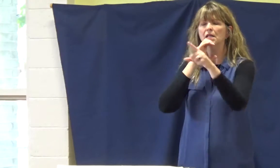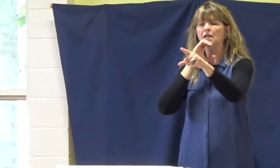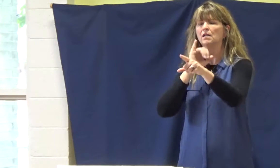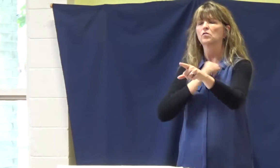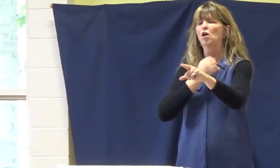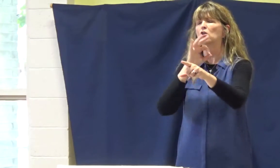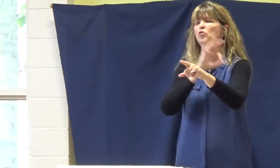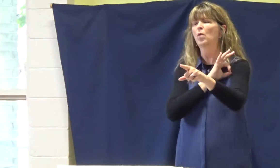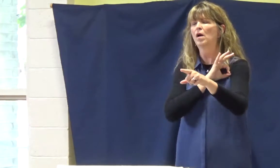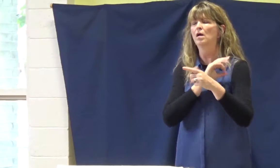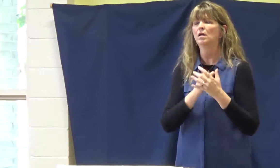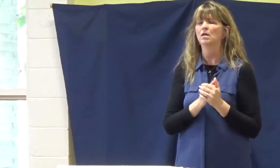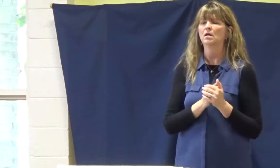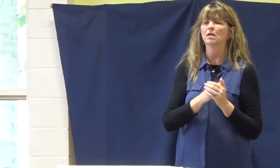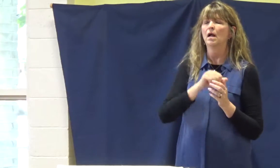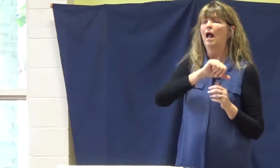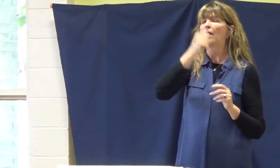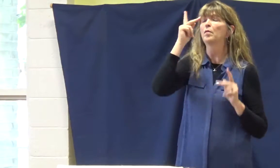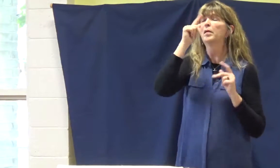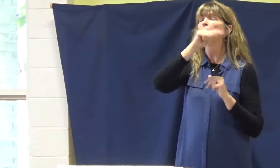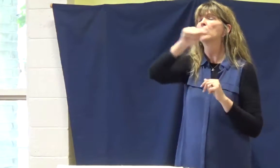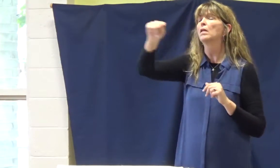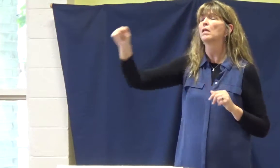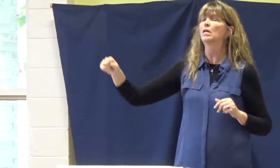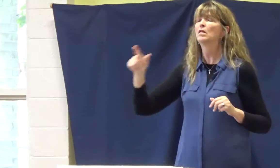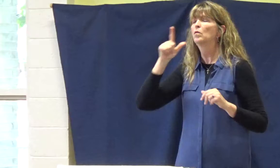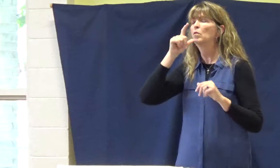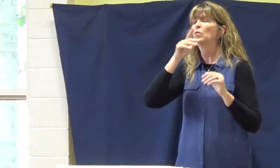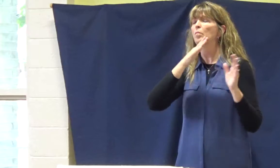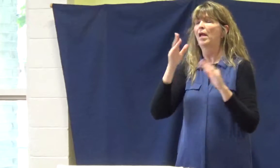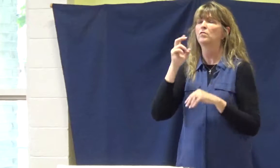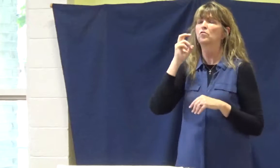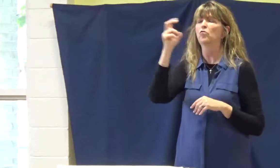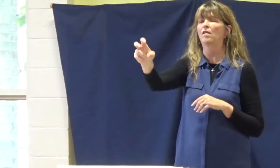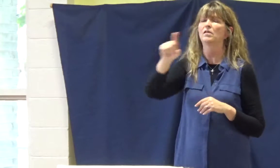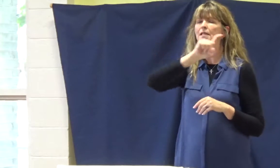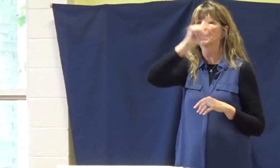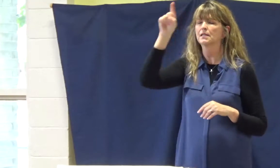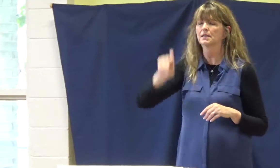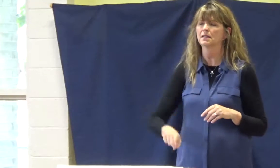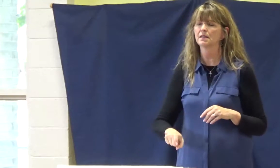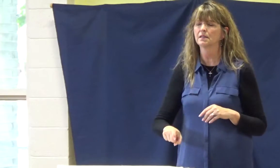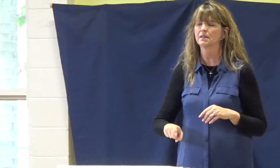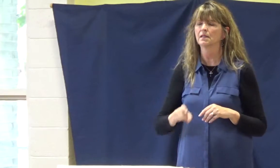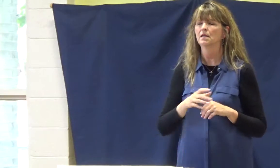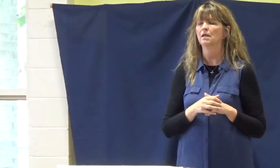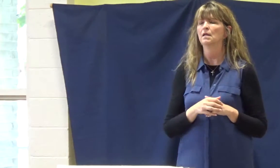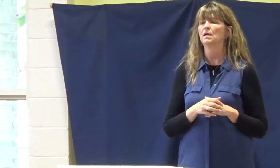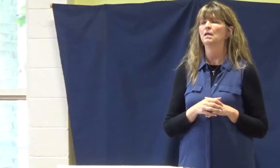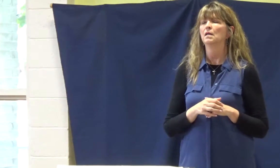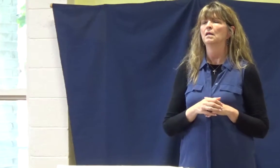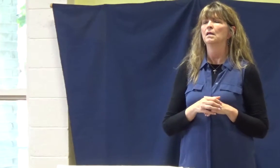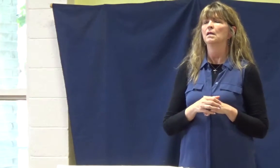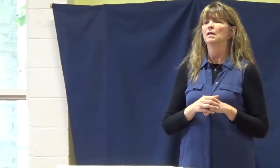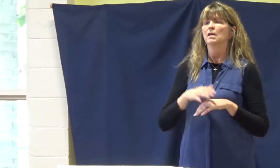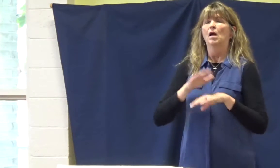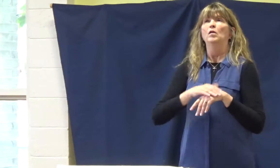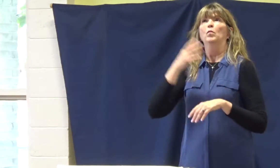We pray for Jesse, and we pray for Joshua and the other young people who will be traveling to Texas this